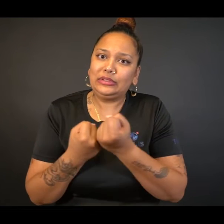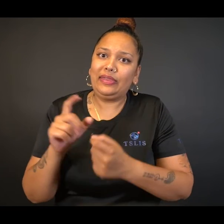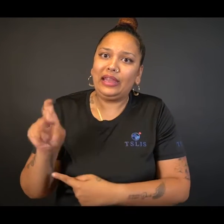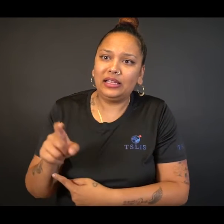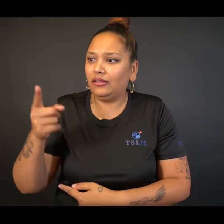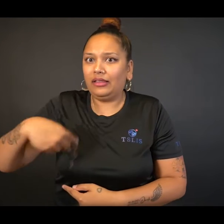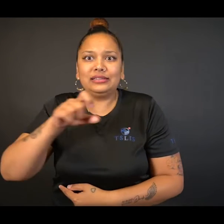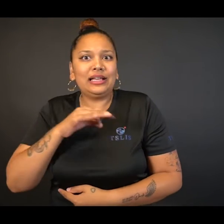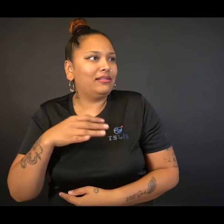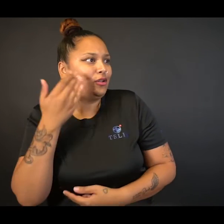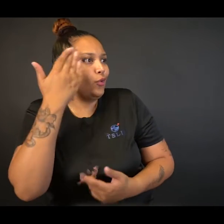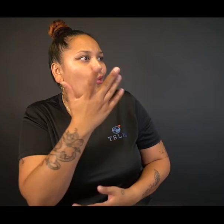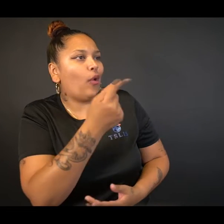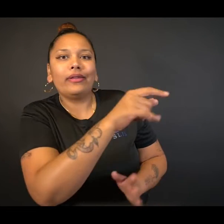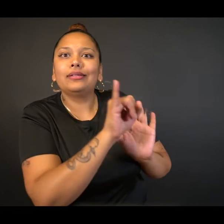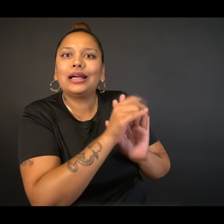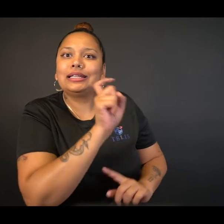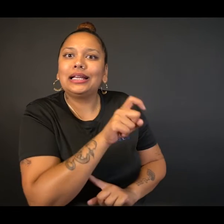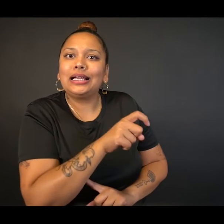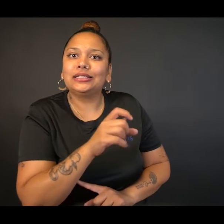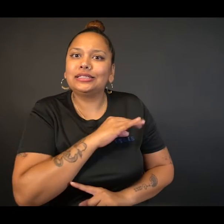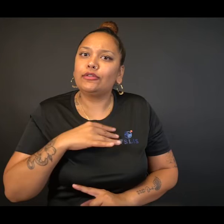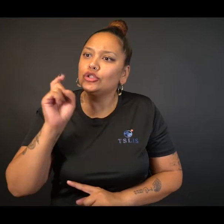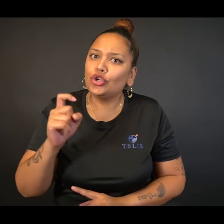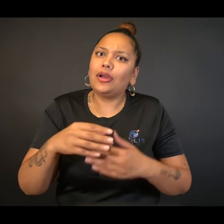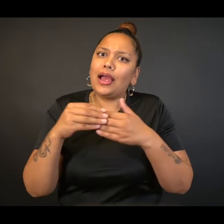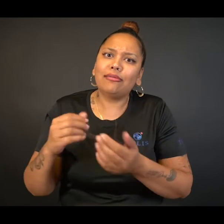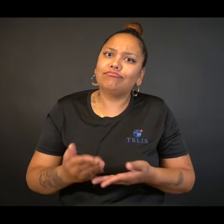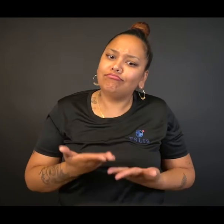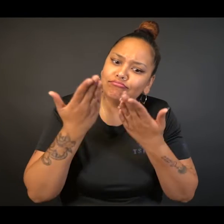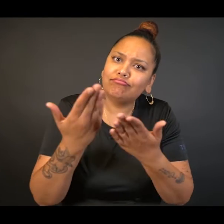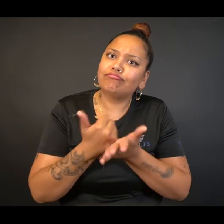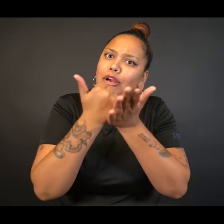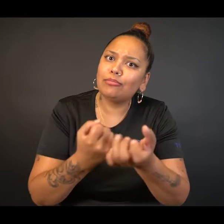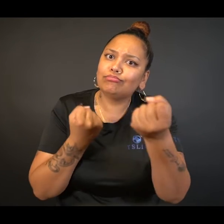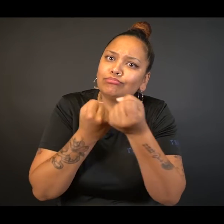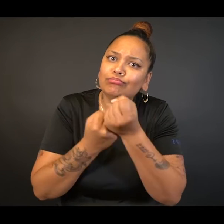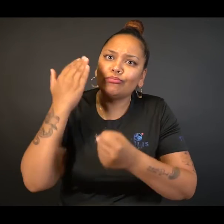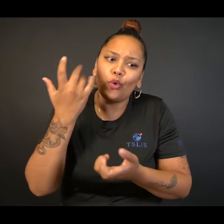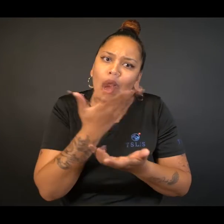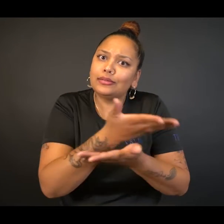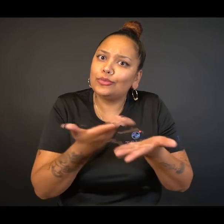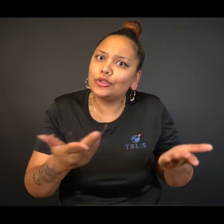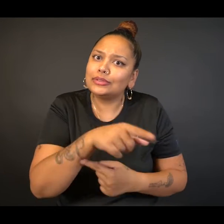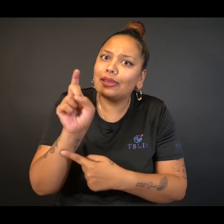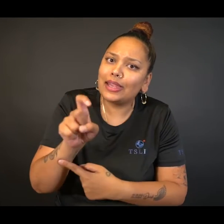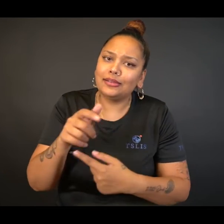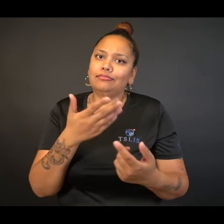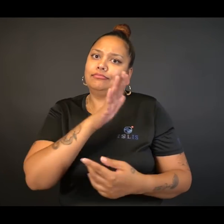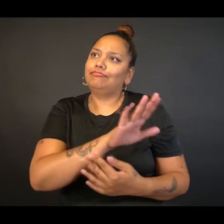everybody should know that these resources exist. And then once people are aware, they might be more comfortable in